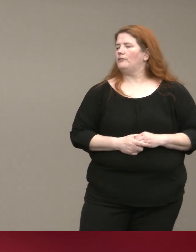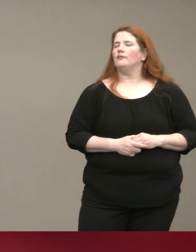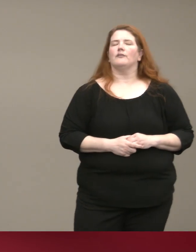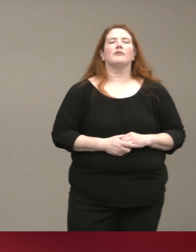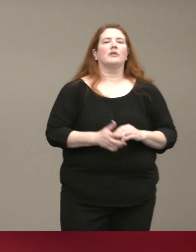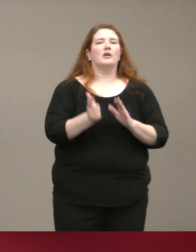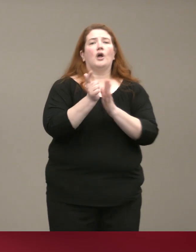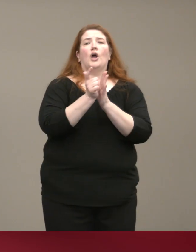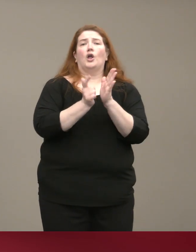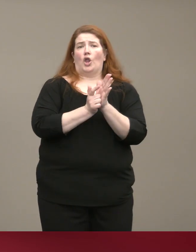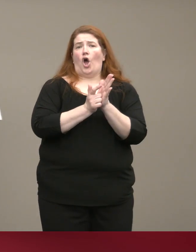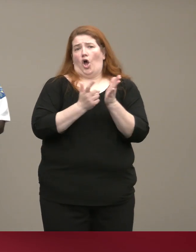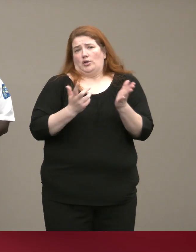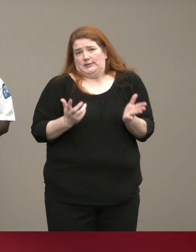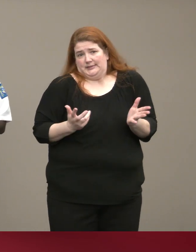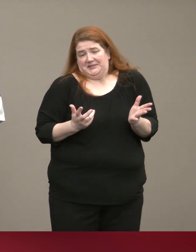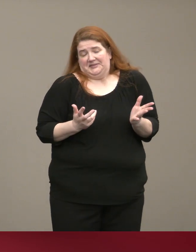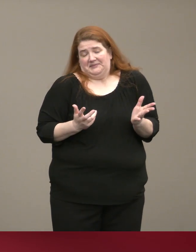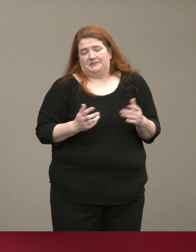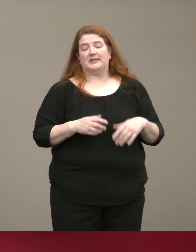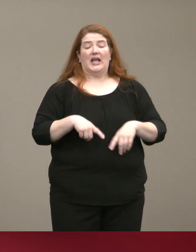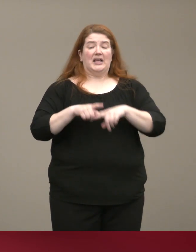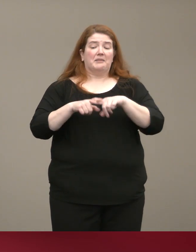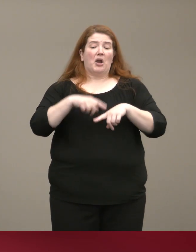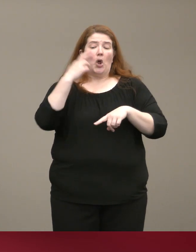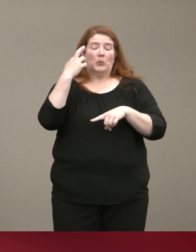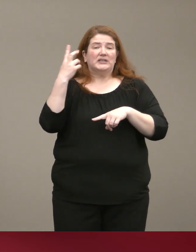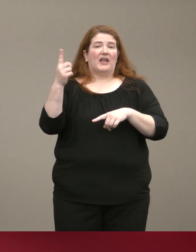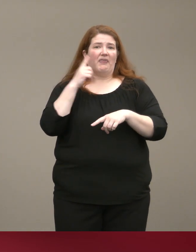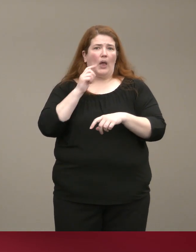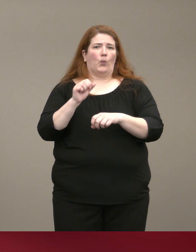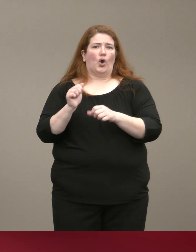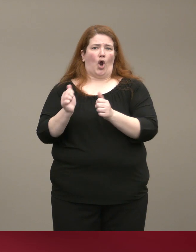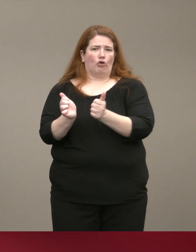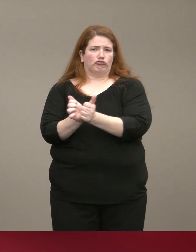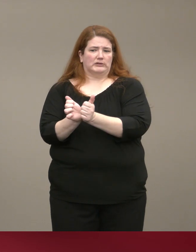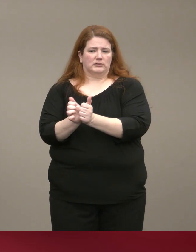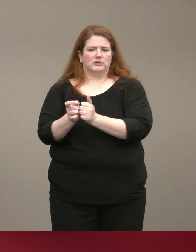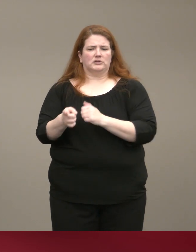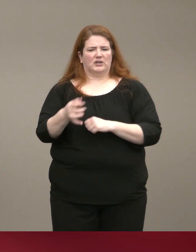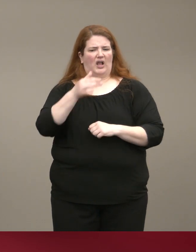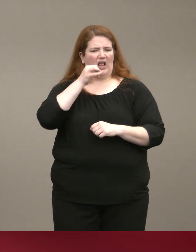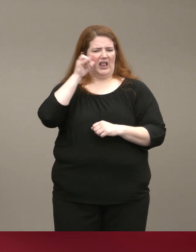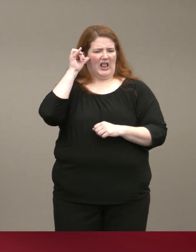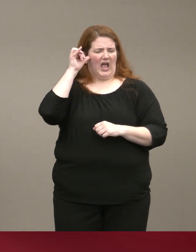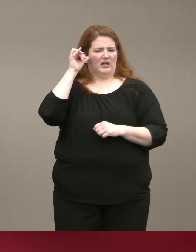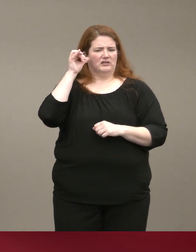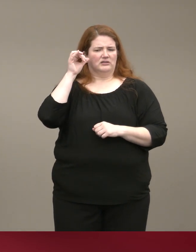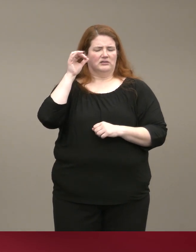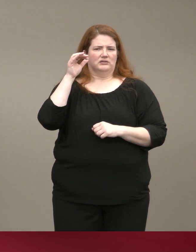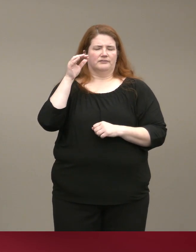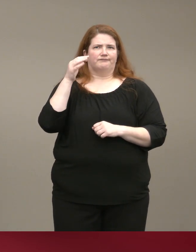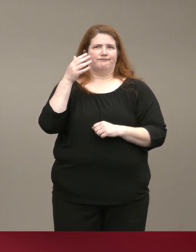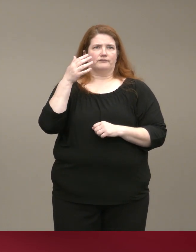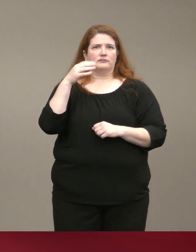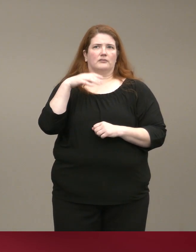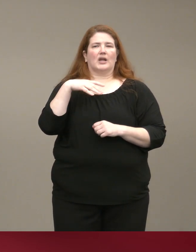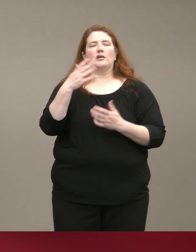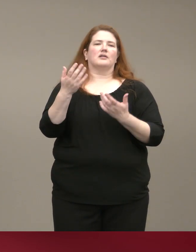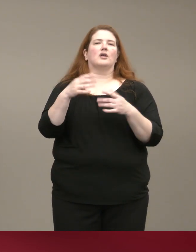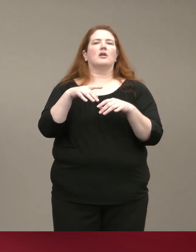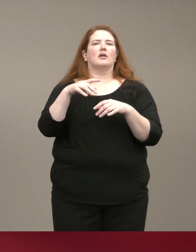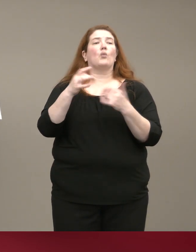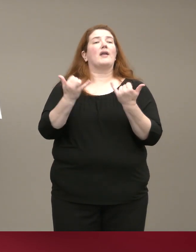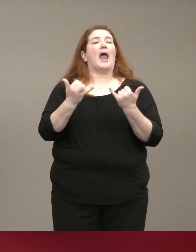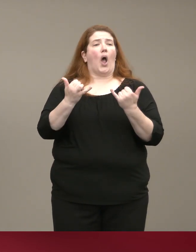Under the laws, depending on what they're arrested for, that determines how they'll be held. We have right now, under our laws, you're held for 24 hours before you have